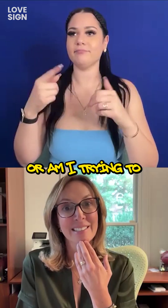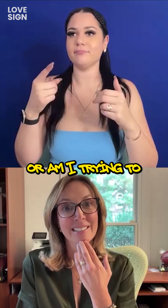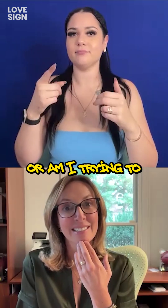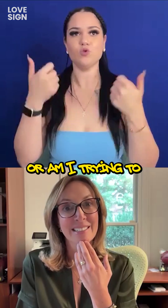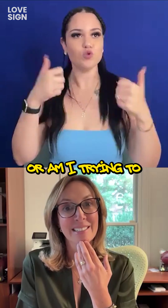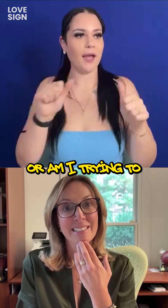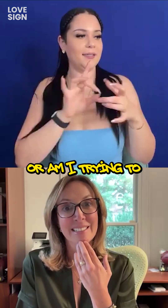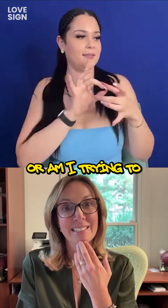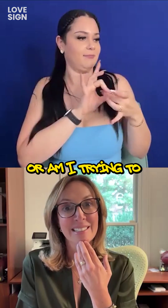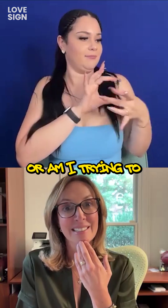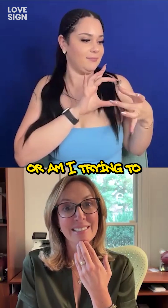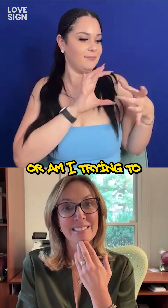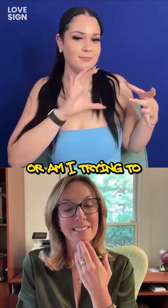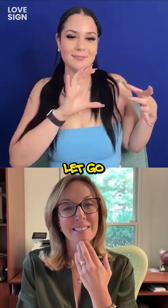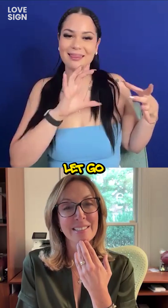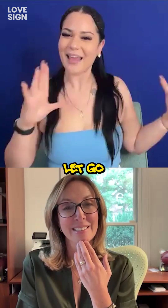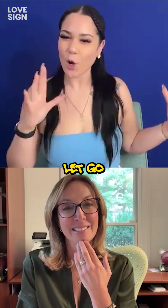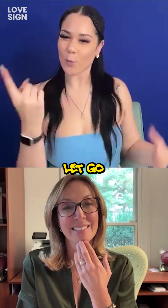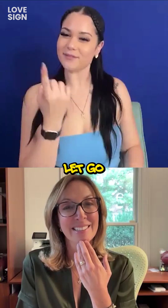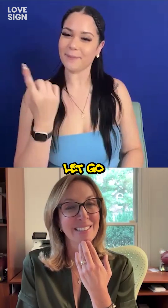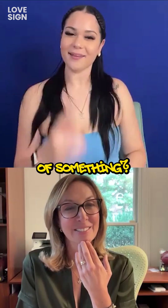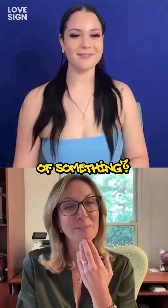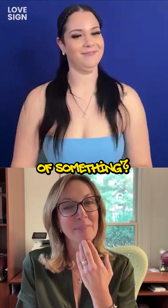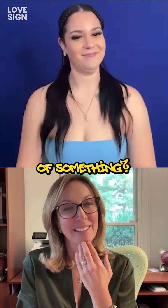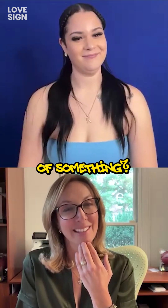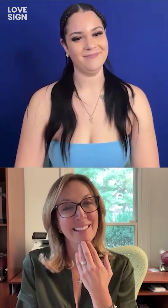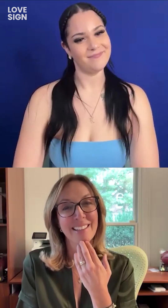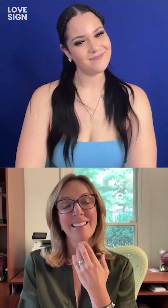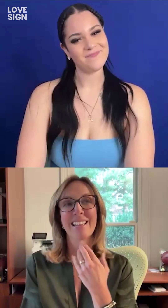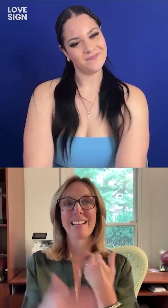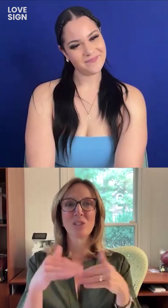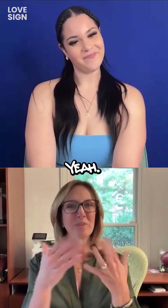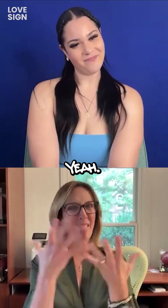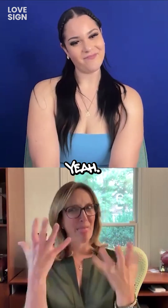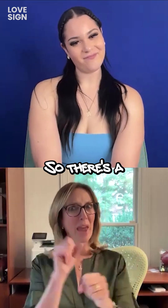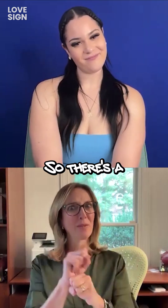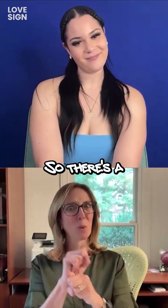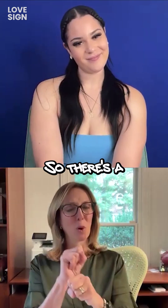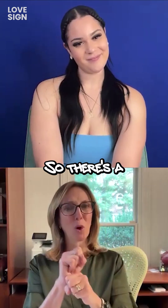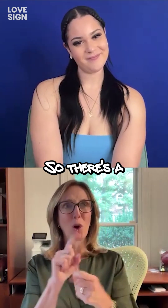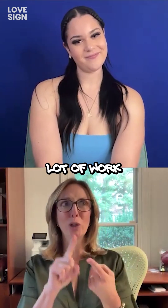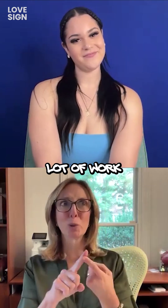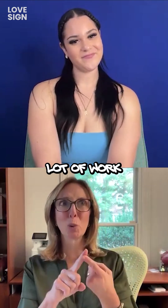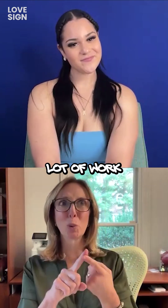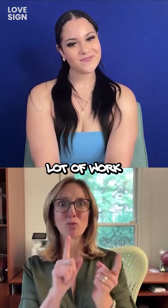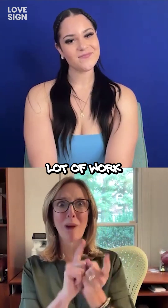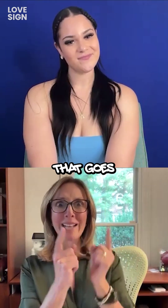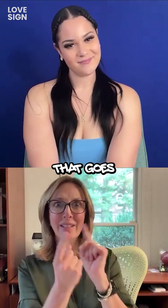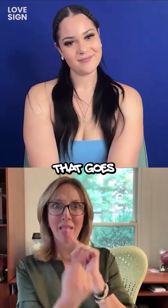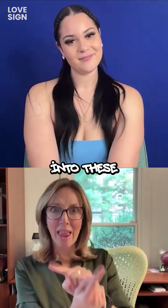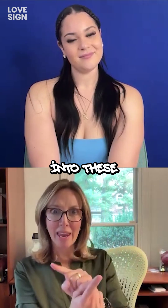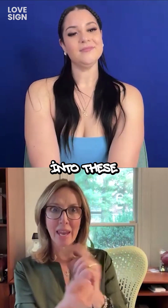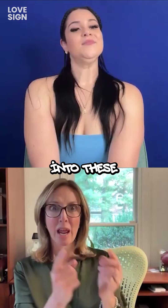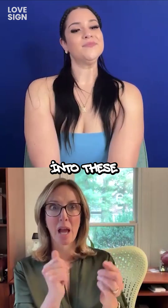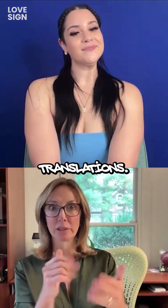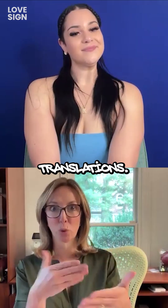am I trying to let go of something? Yeah, so there's a lot of work that